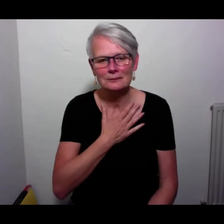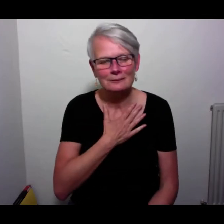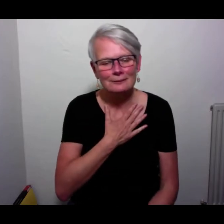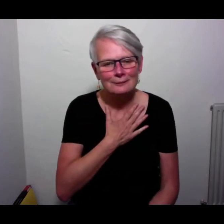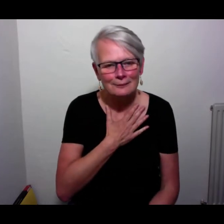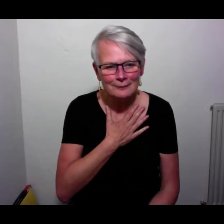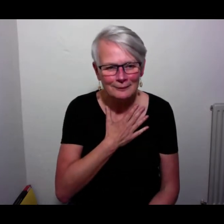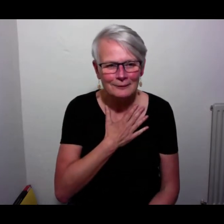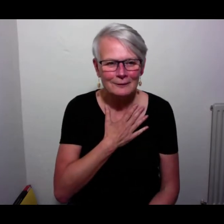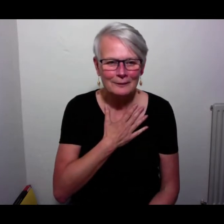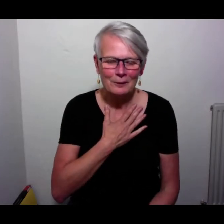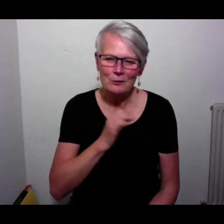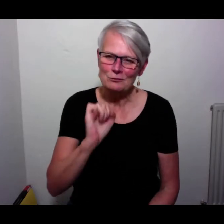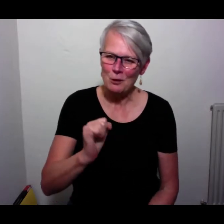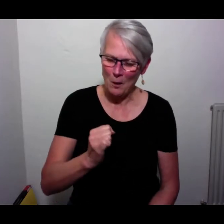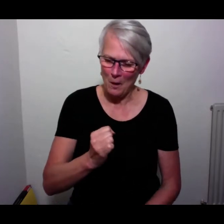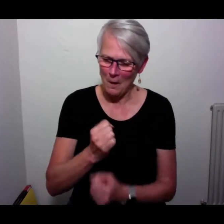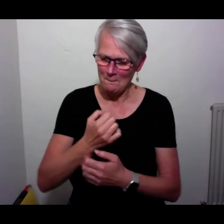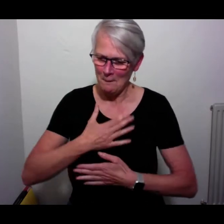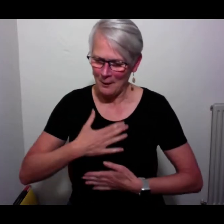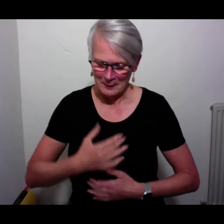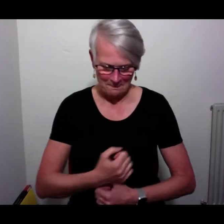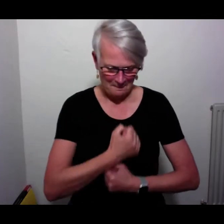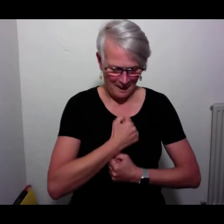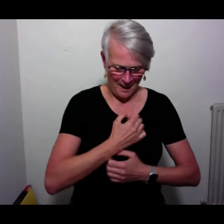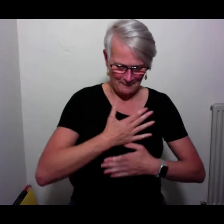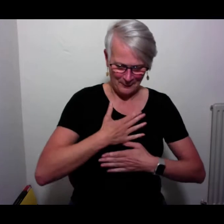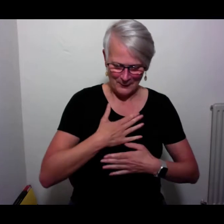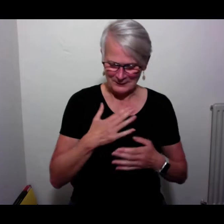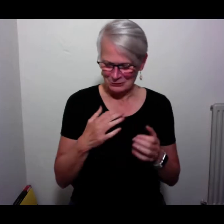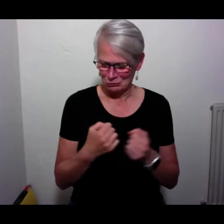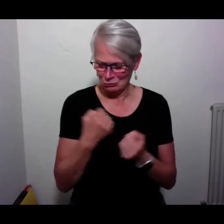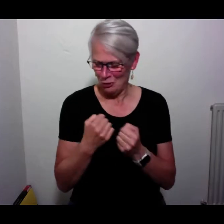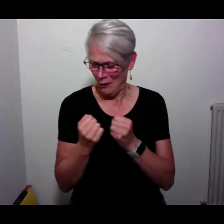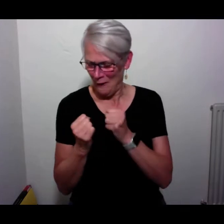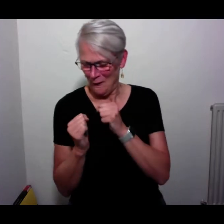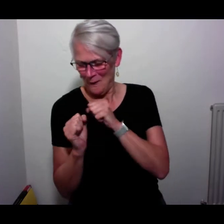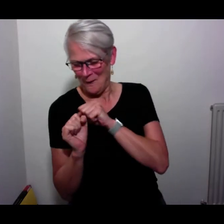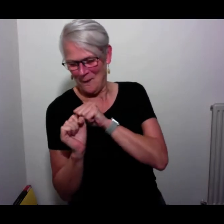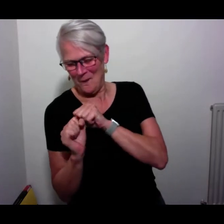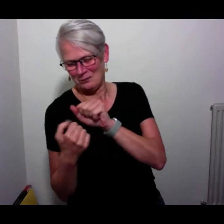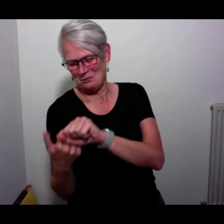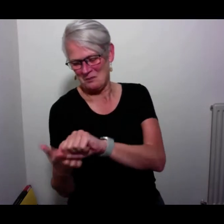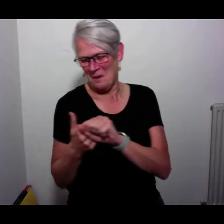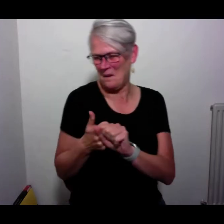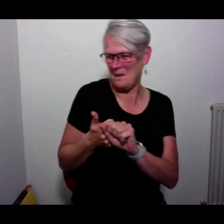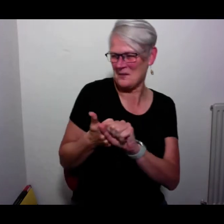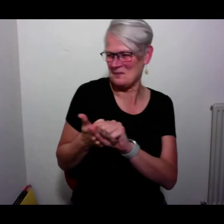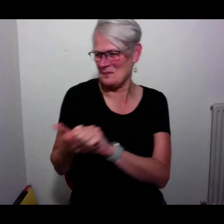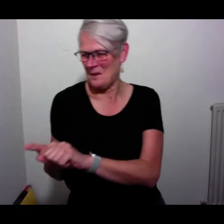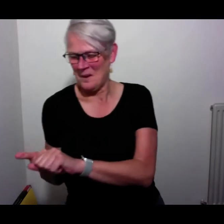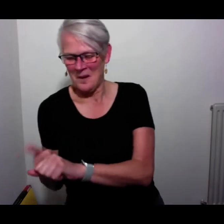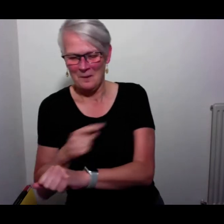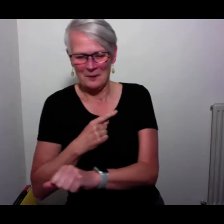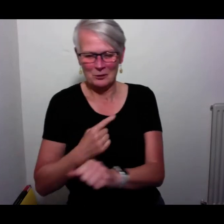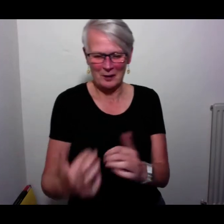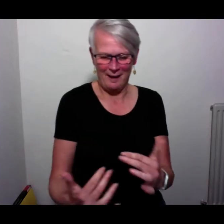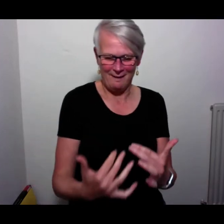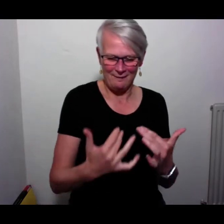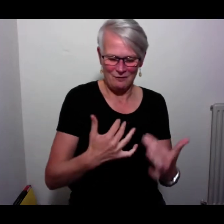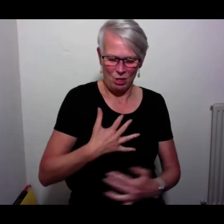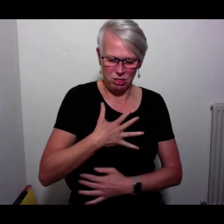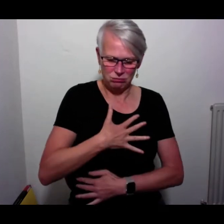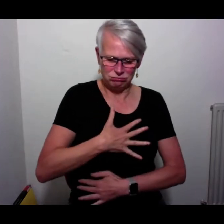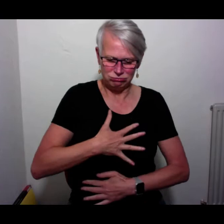Your body and mine strong together as we lean in to shore each other up against the tide,